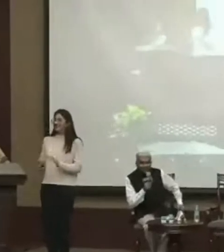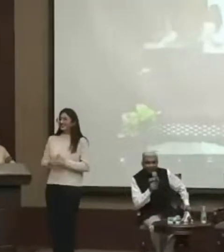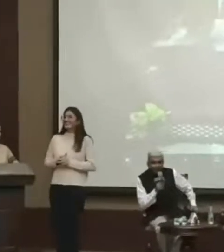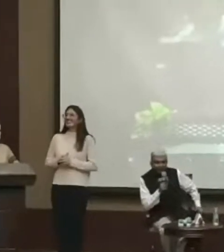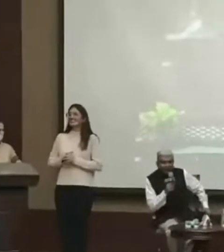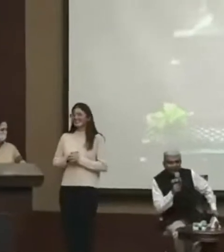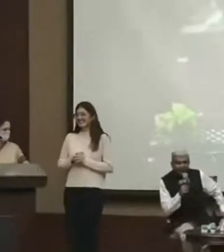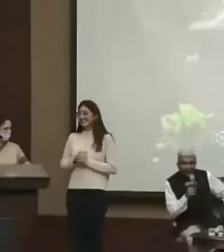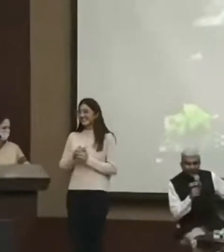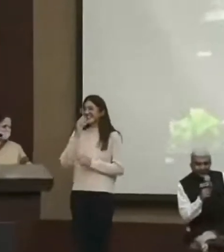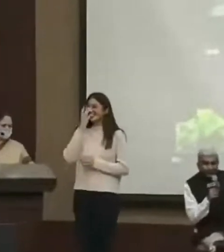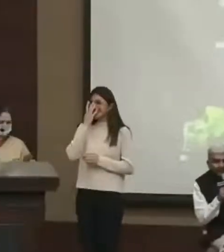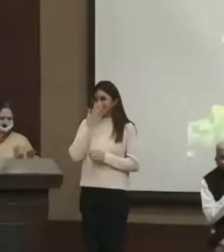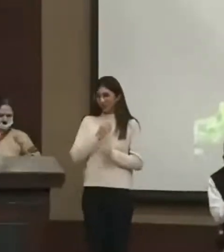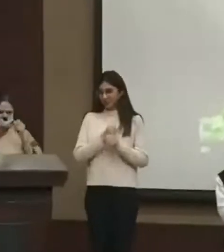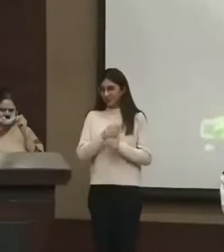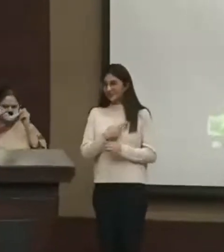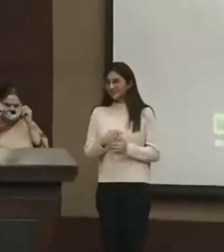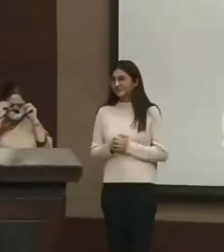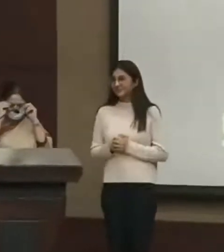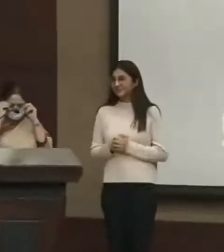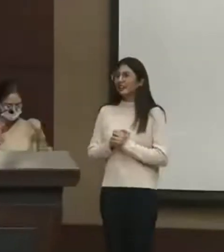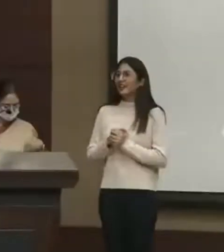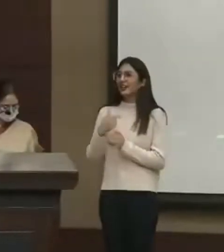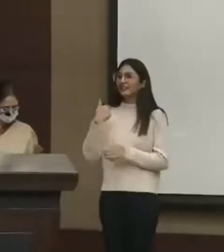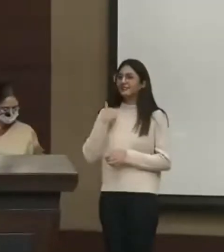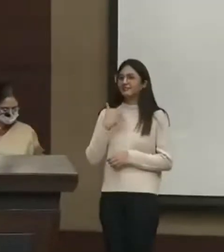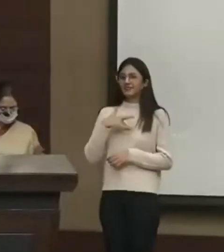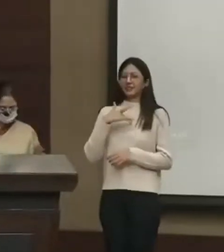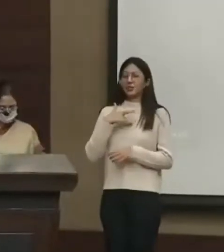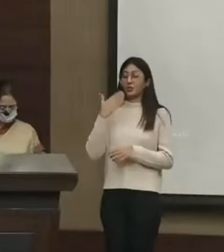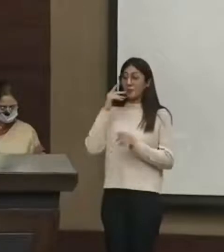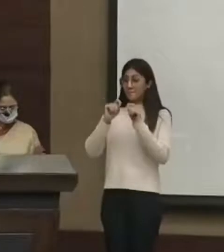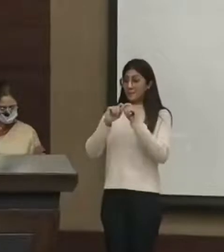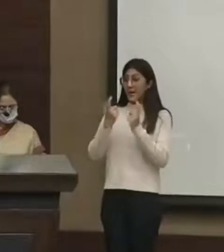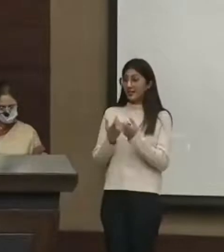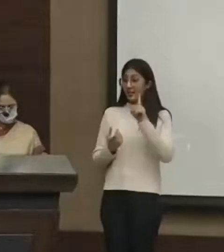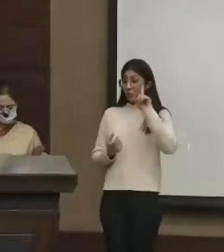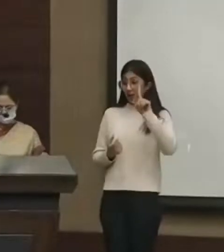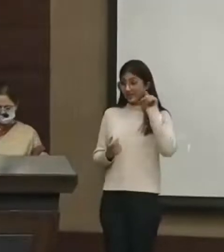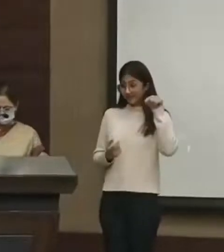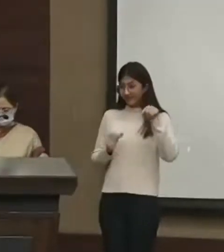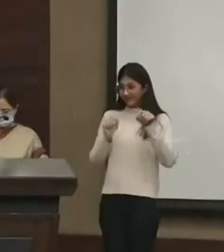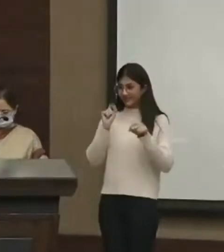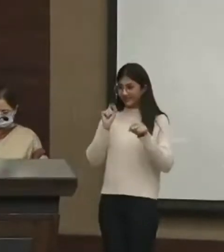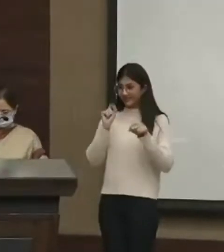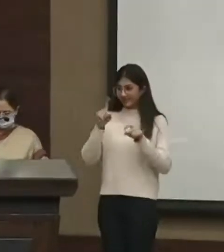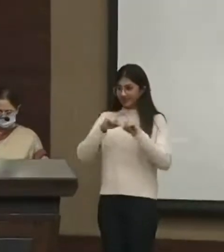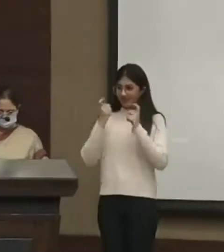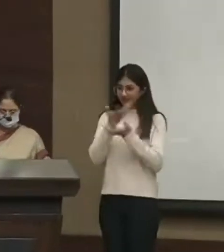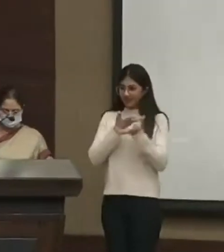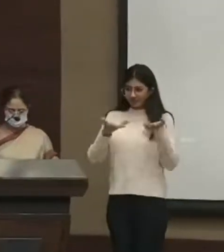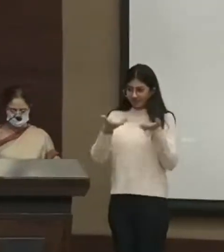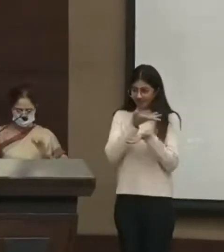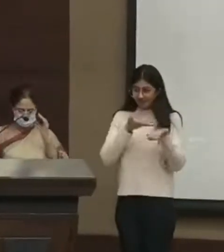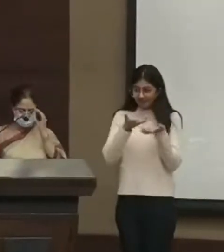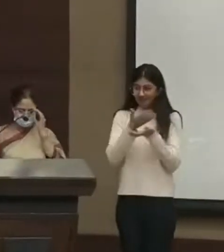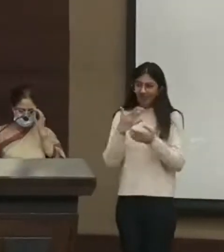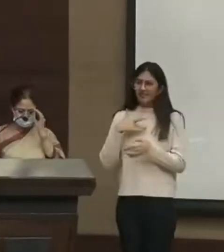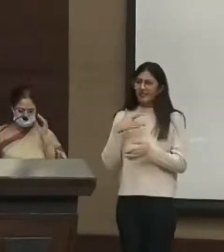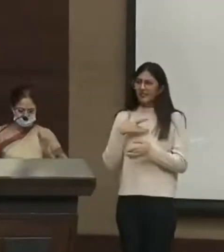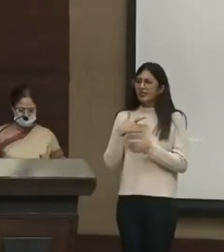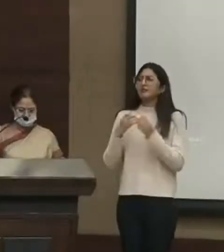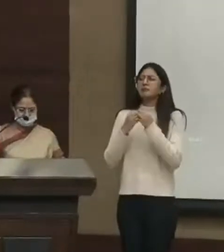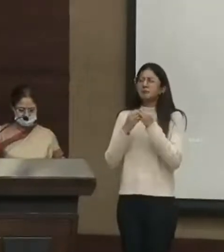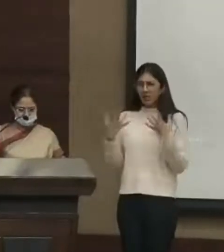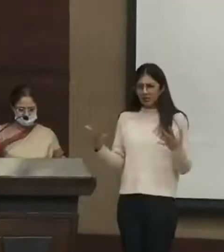So I think when we looked at the first panel, I think there were a lot of